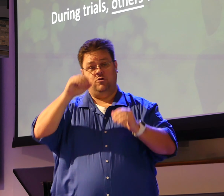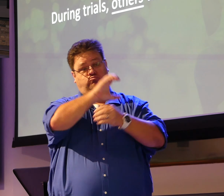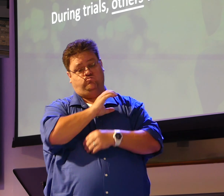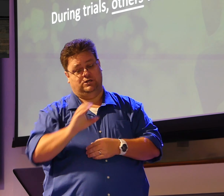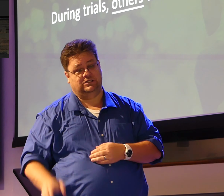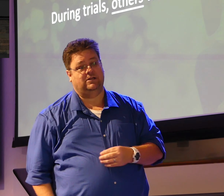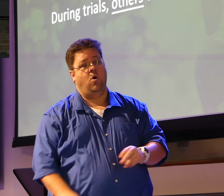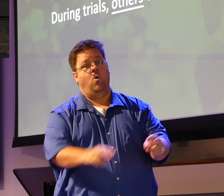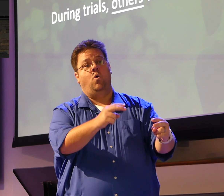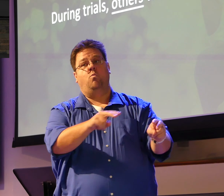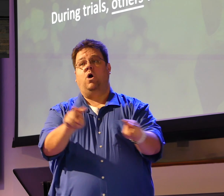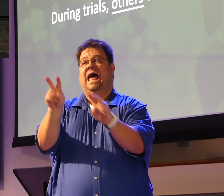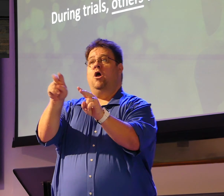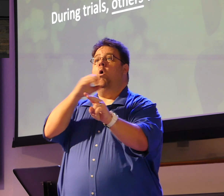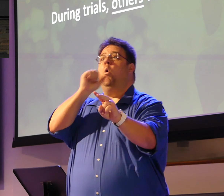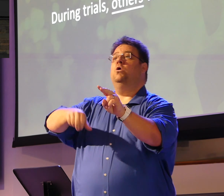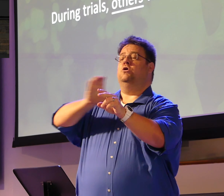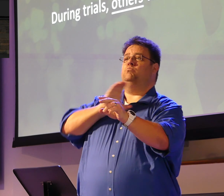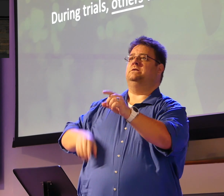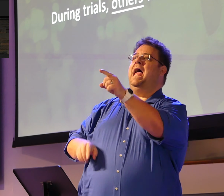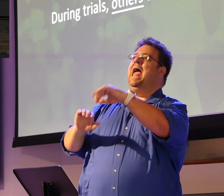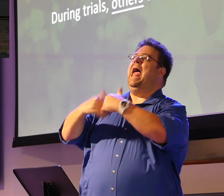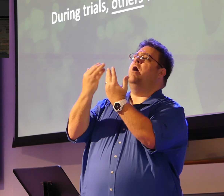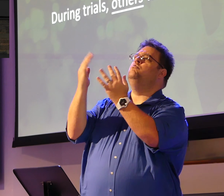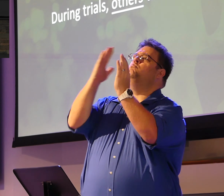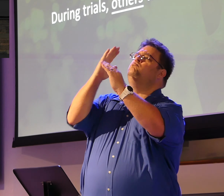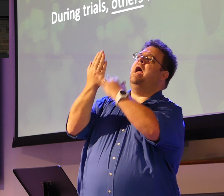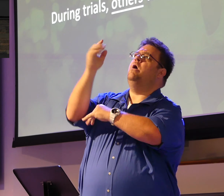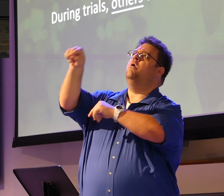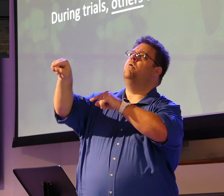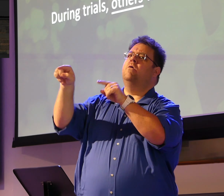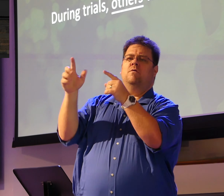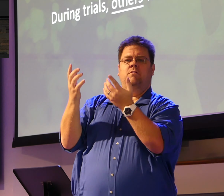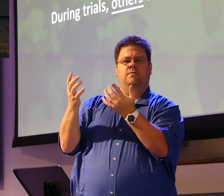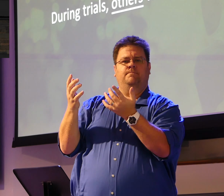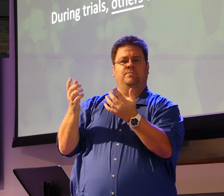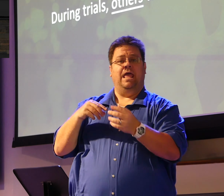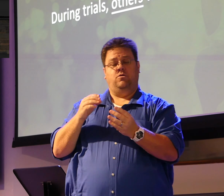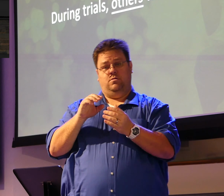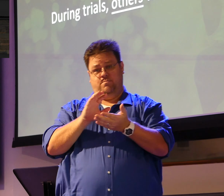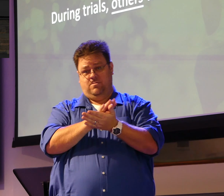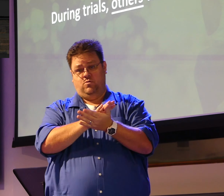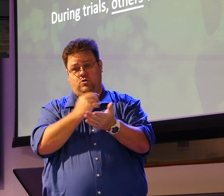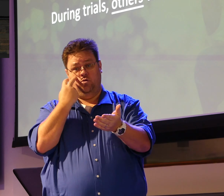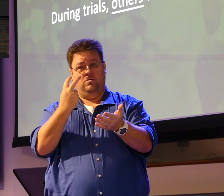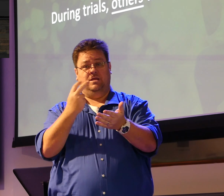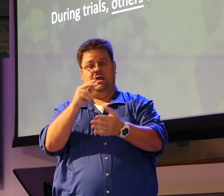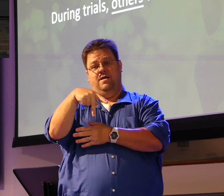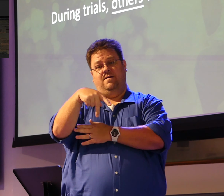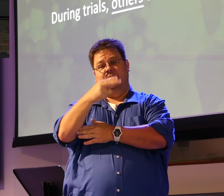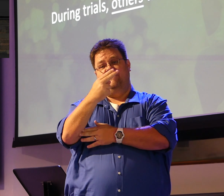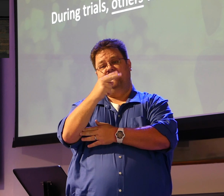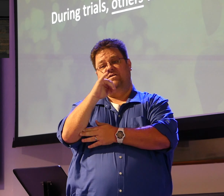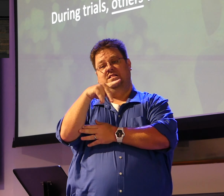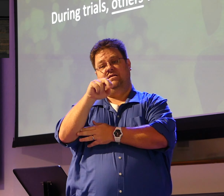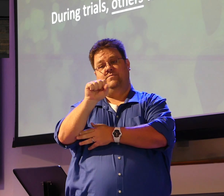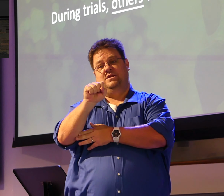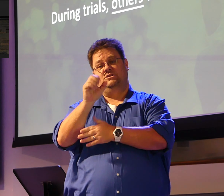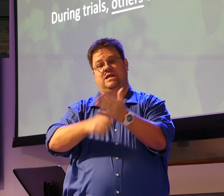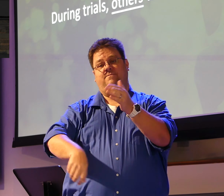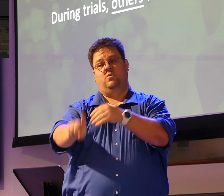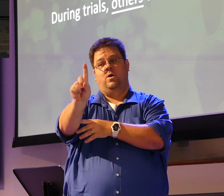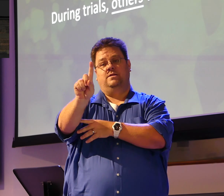for bad young christians watch older christians to see how they respond in trials in fact in your handout look